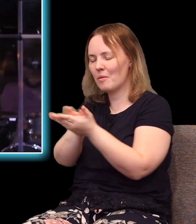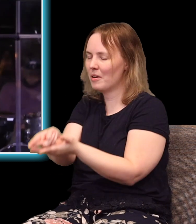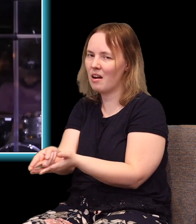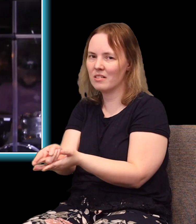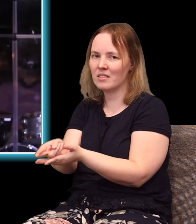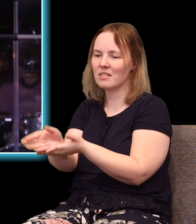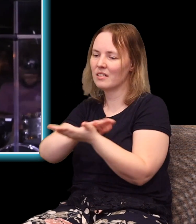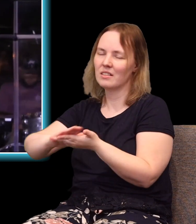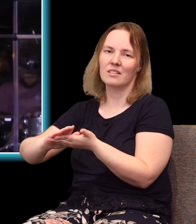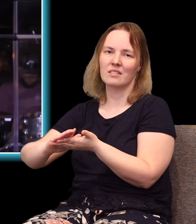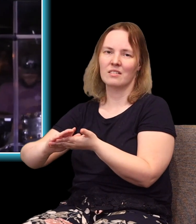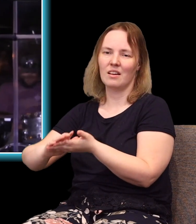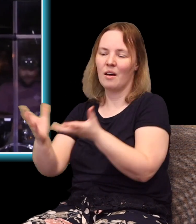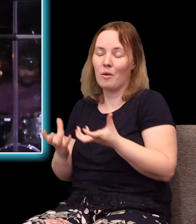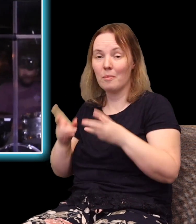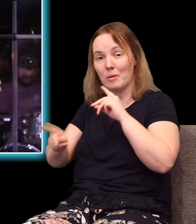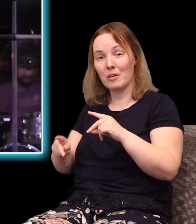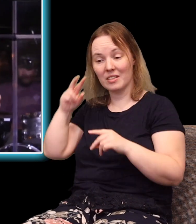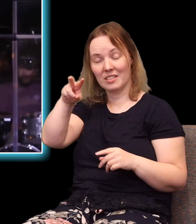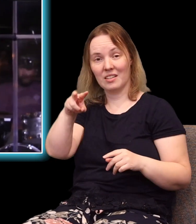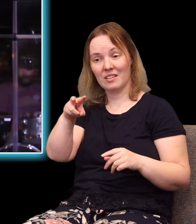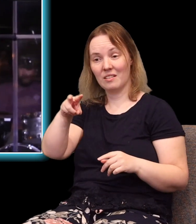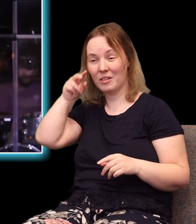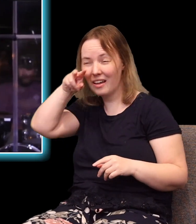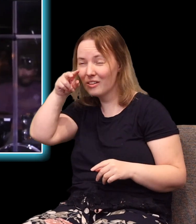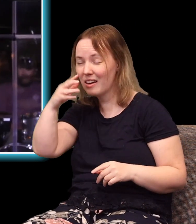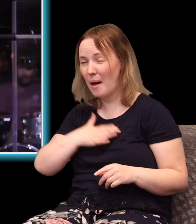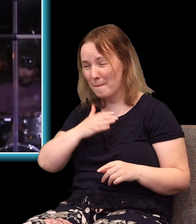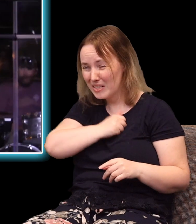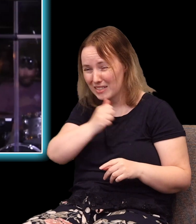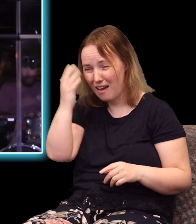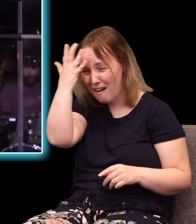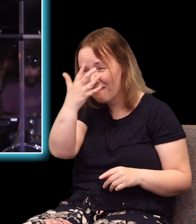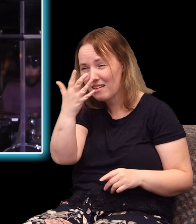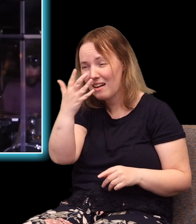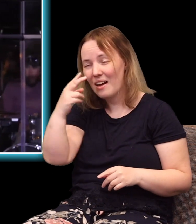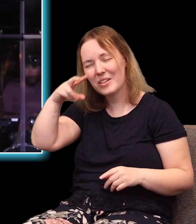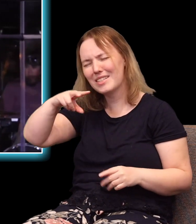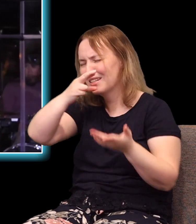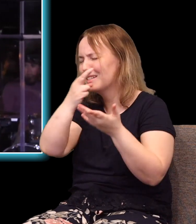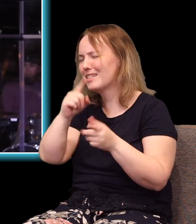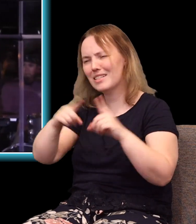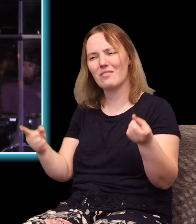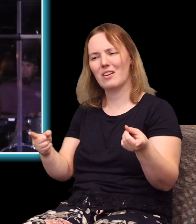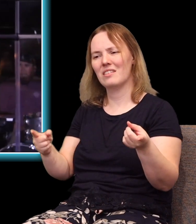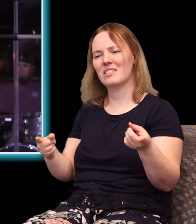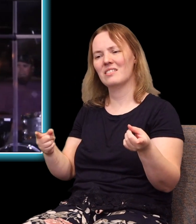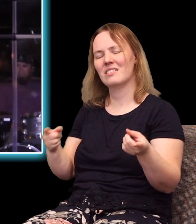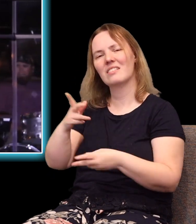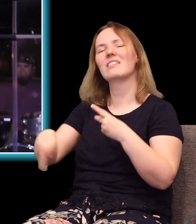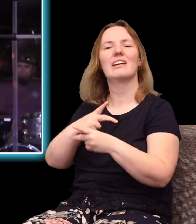free. I want to be honest. I want to be clean. I want people to see. And when I look in the mirror, I want to see a different kind of